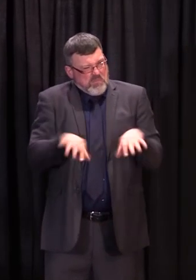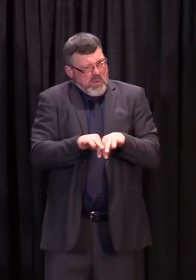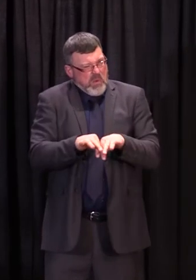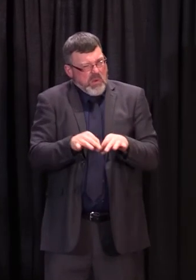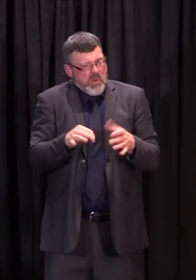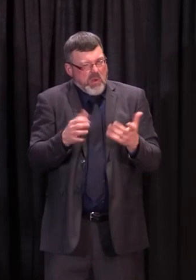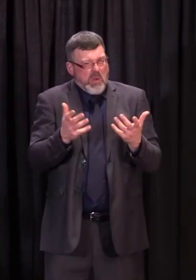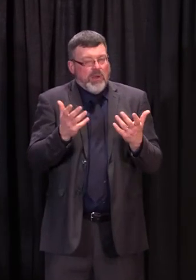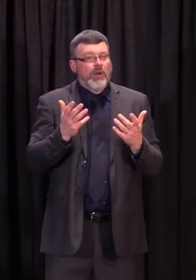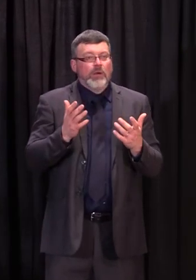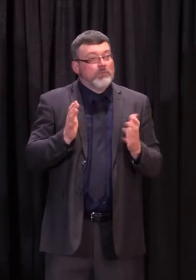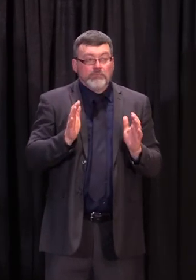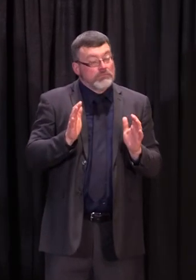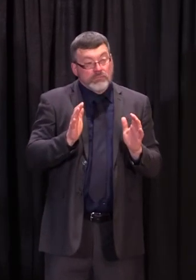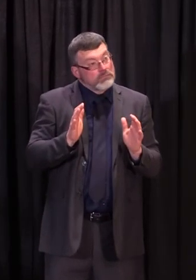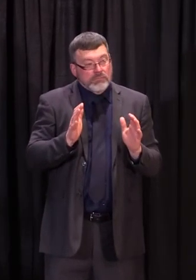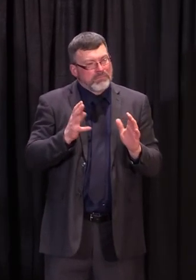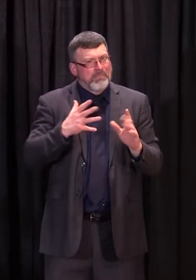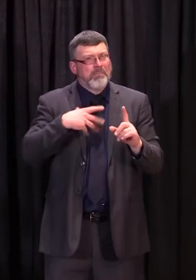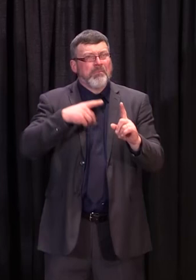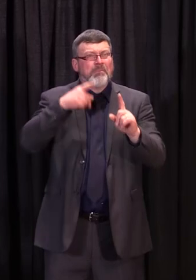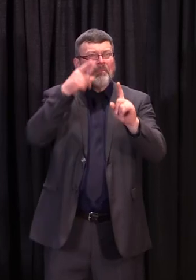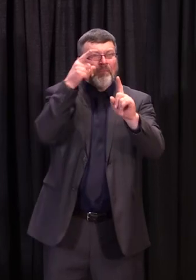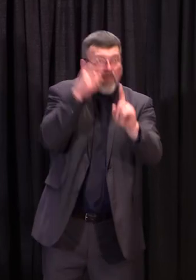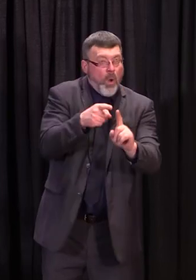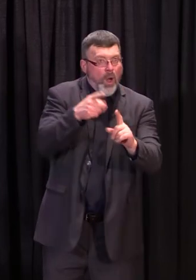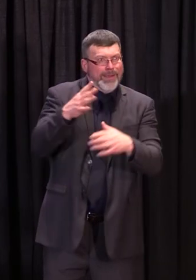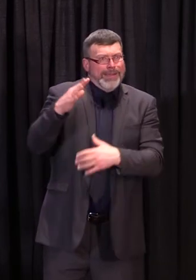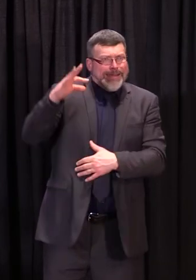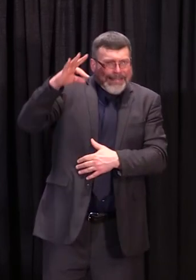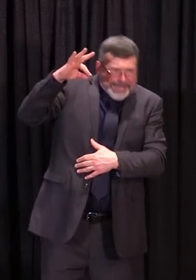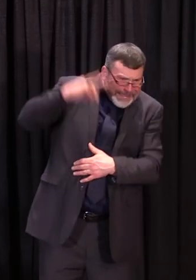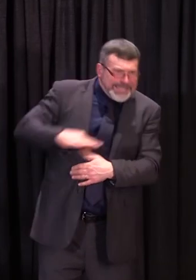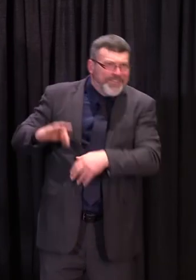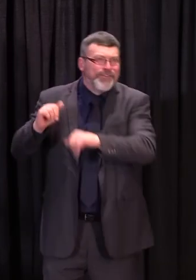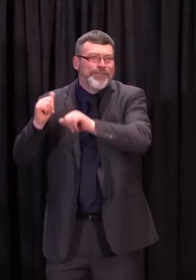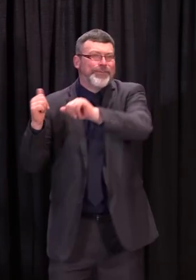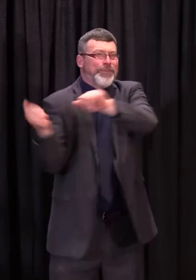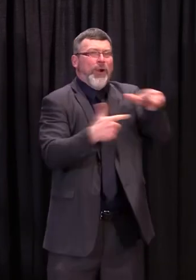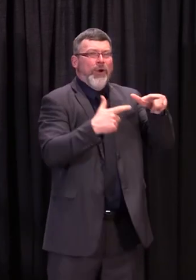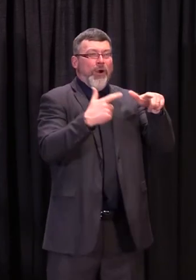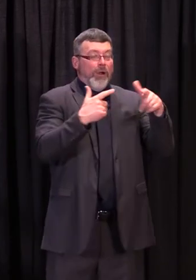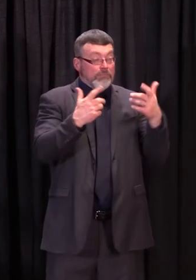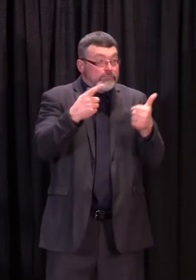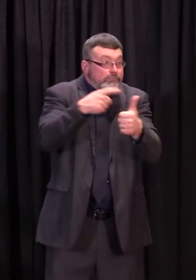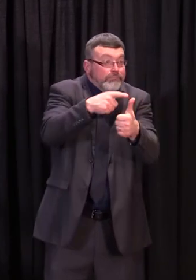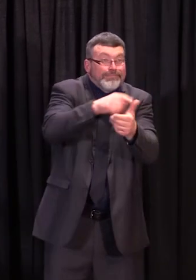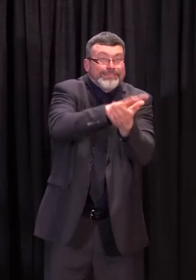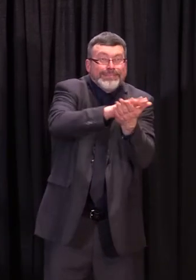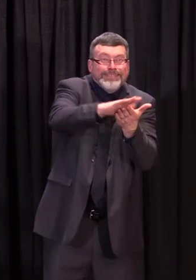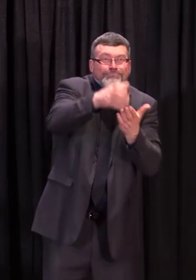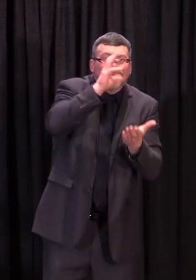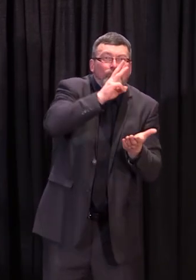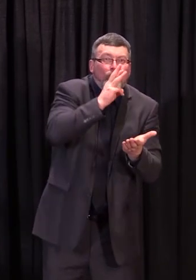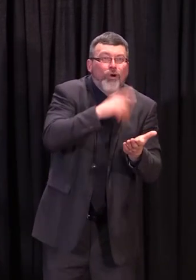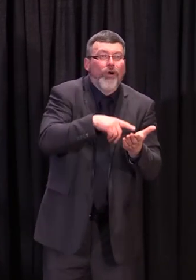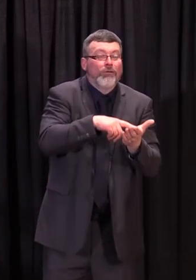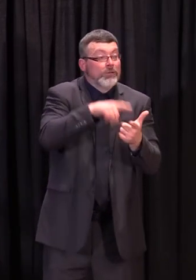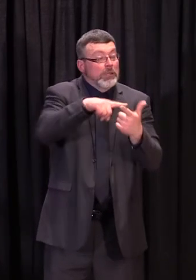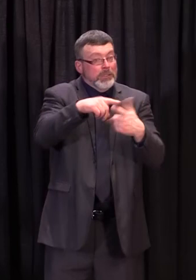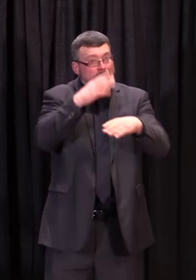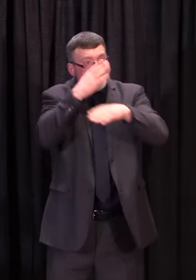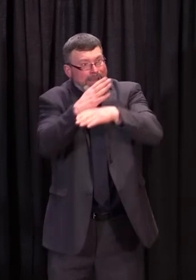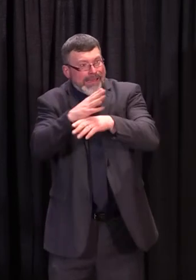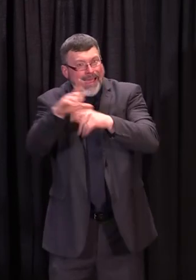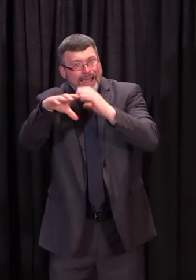they benefit Vermont in many ways, from clean drinking water, to protecting our lakes and rivers,